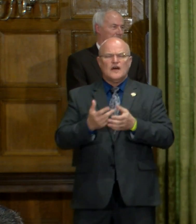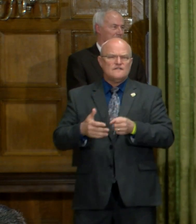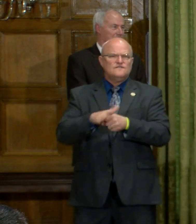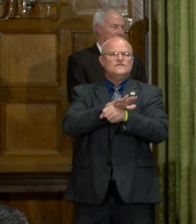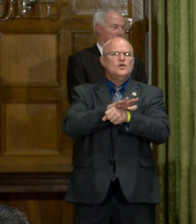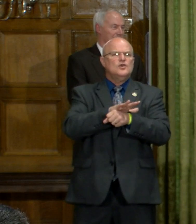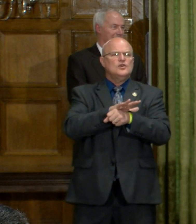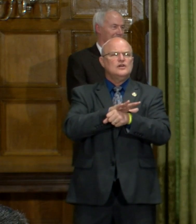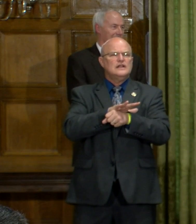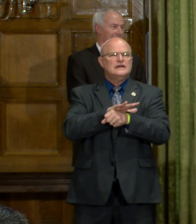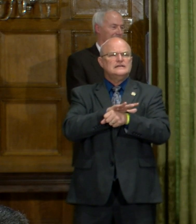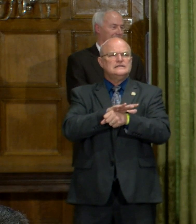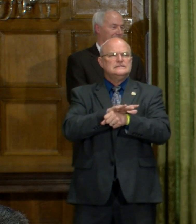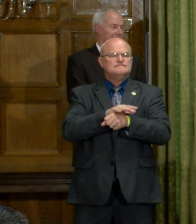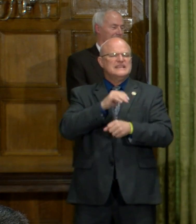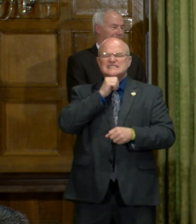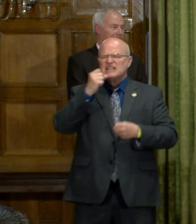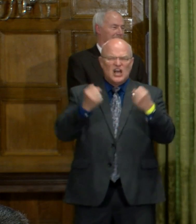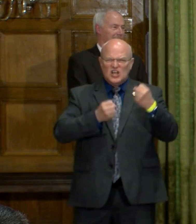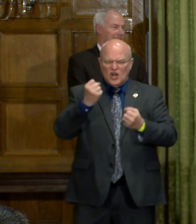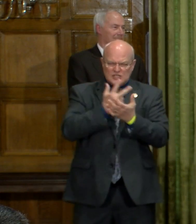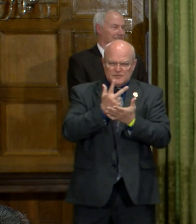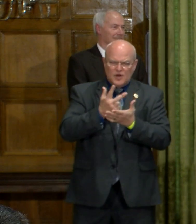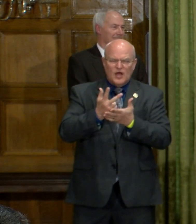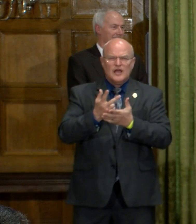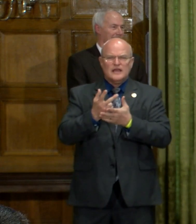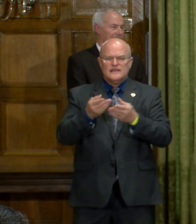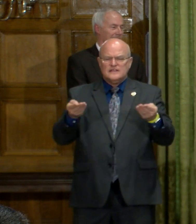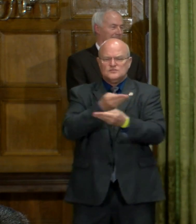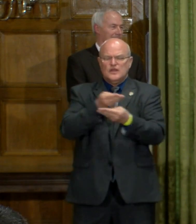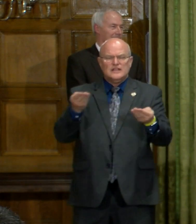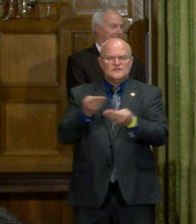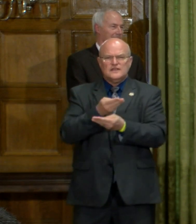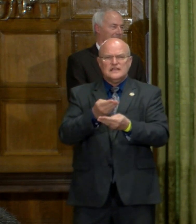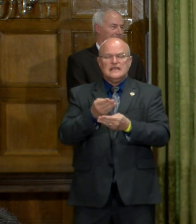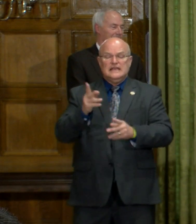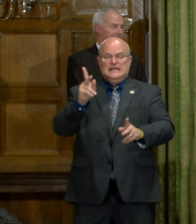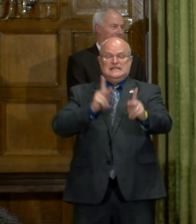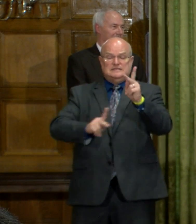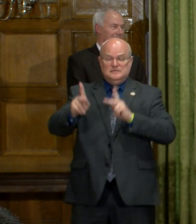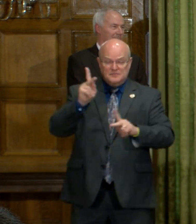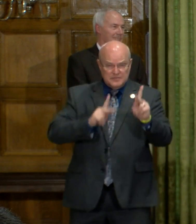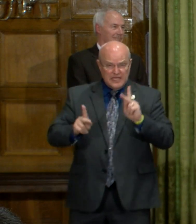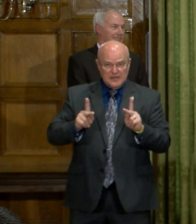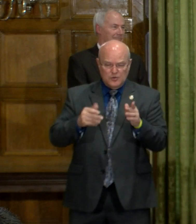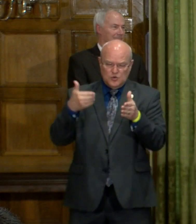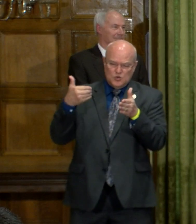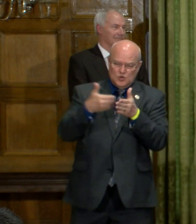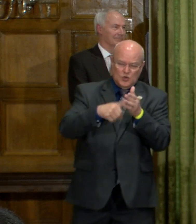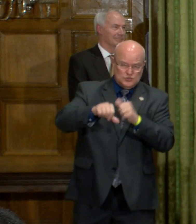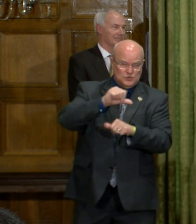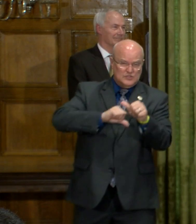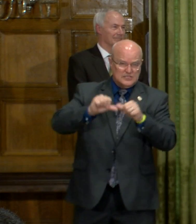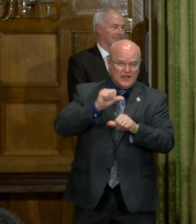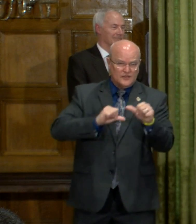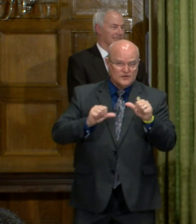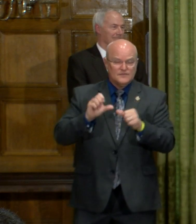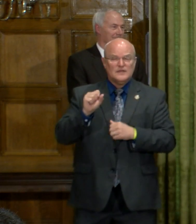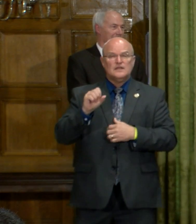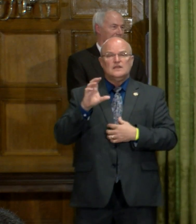full. It's not cars in a parking lot that transmit COVID-19, it's people being too close to each other.